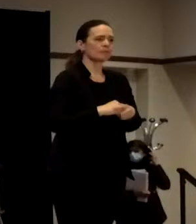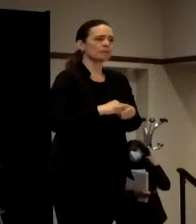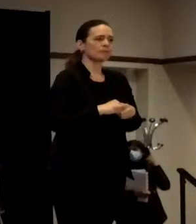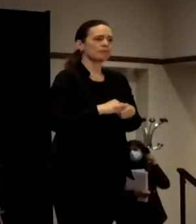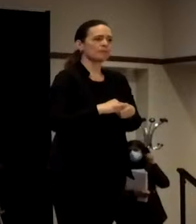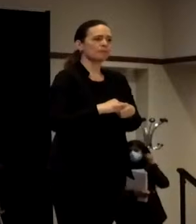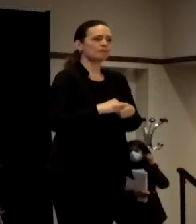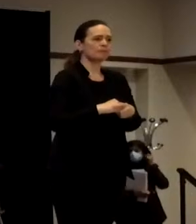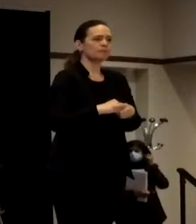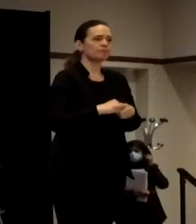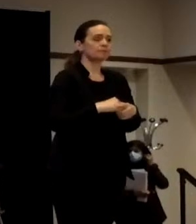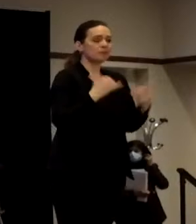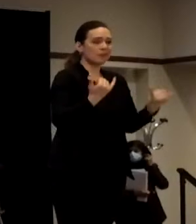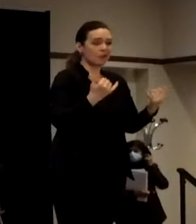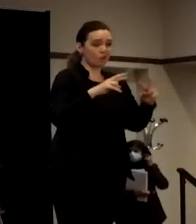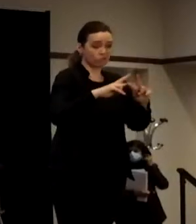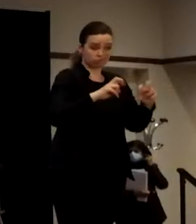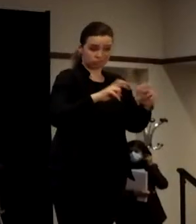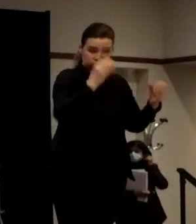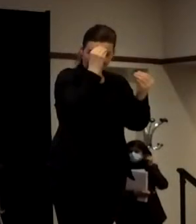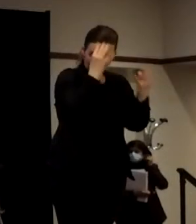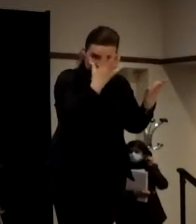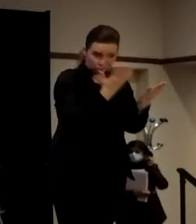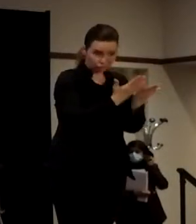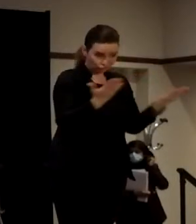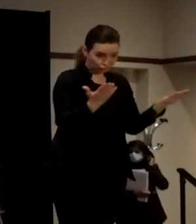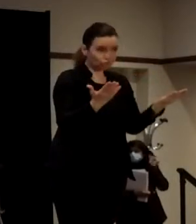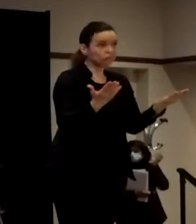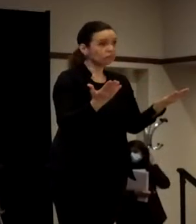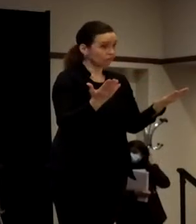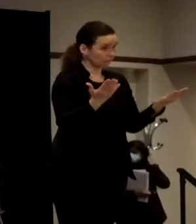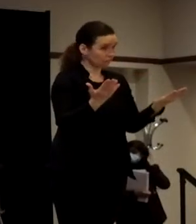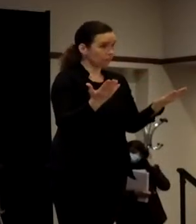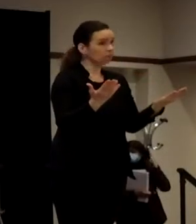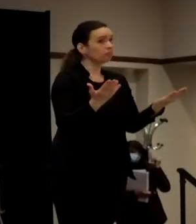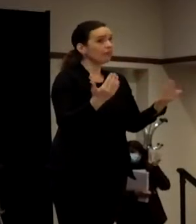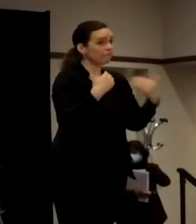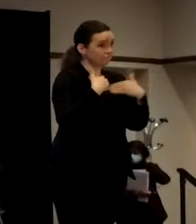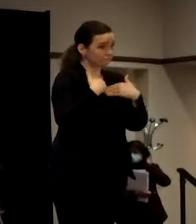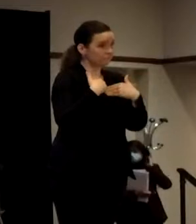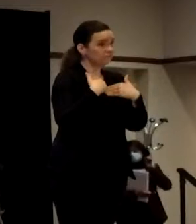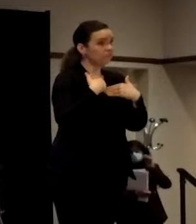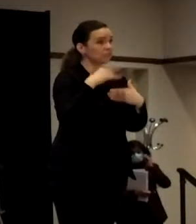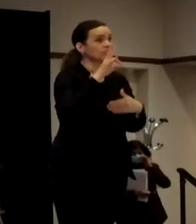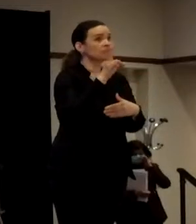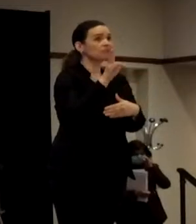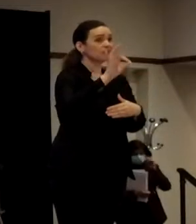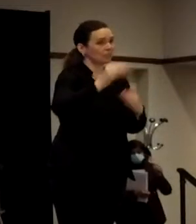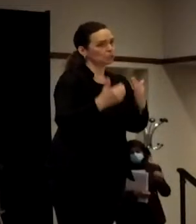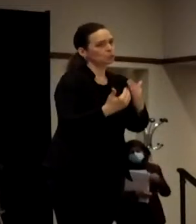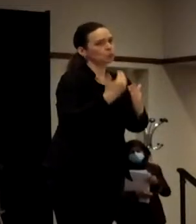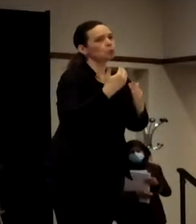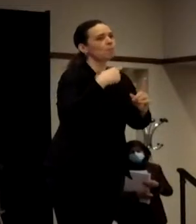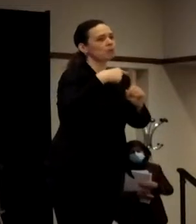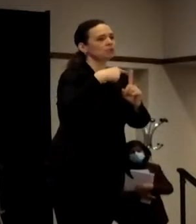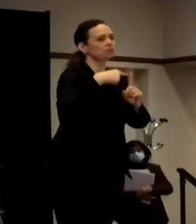Looking at the cases today, we have 79 new cases. We've